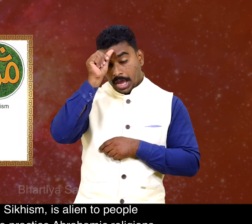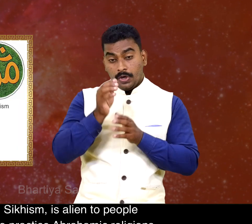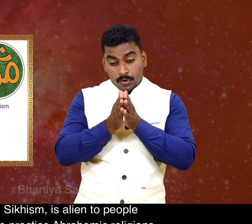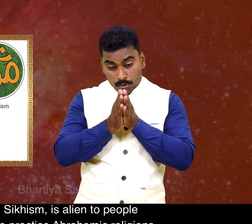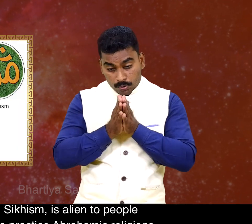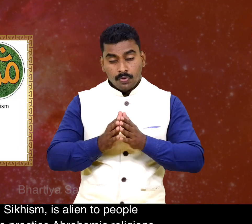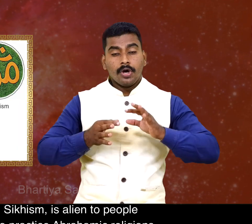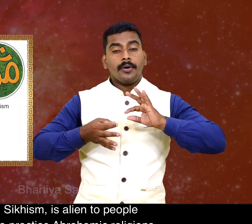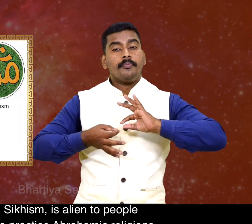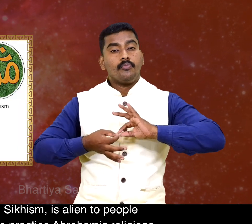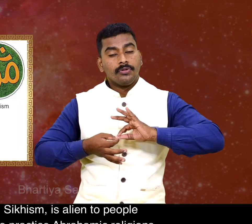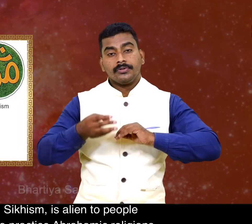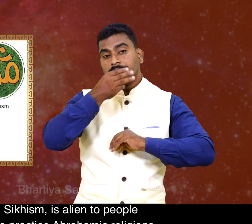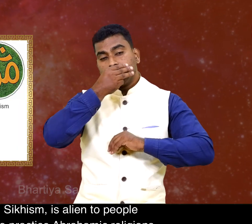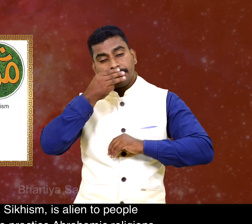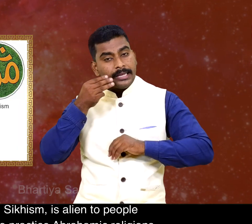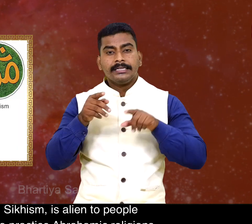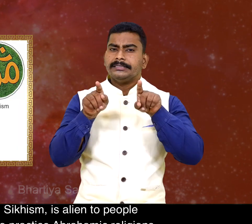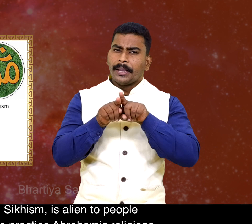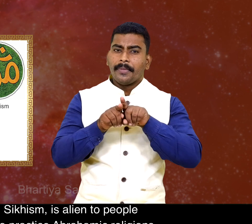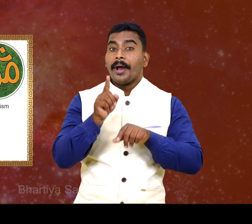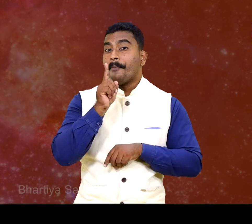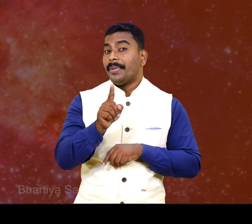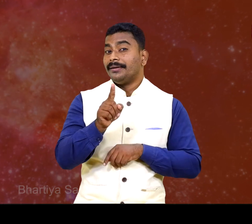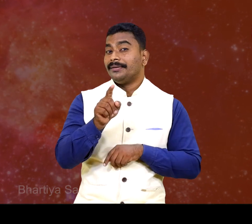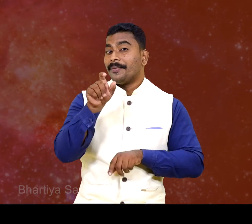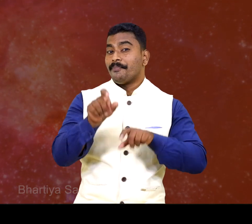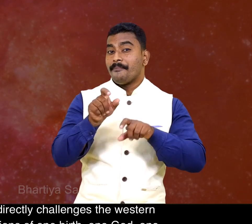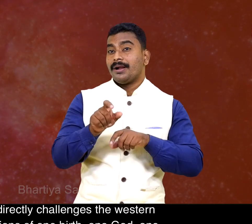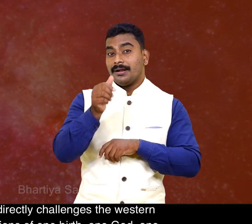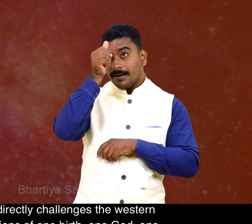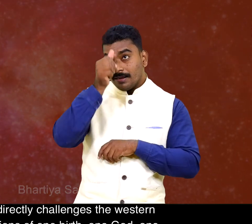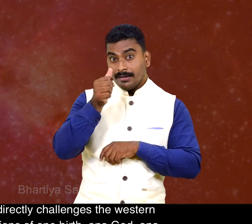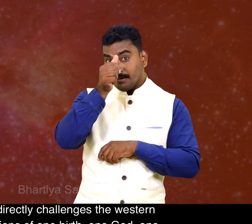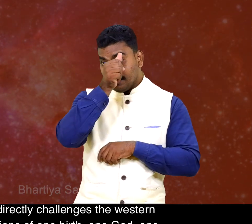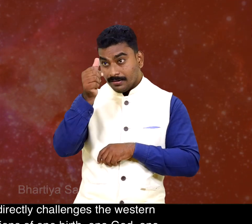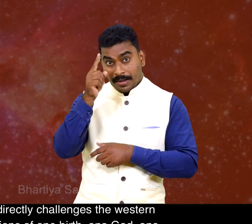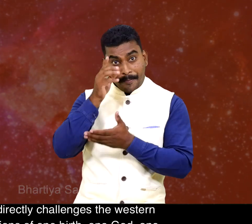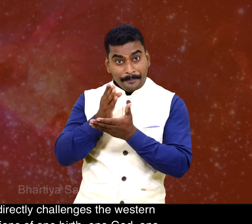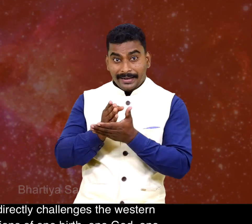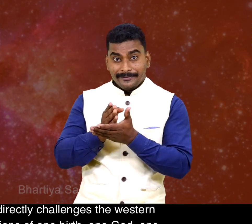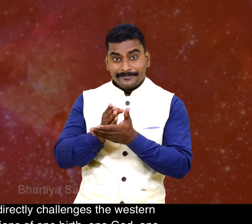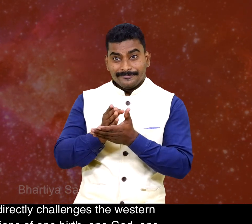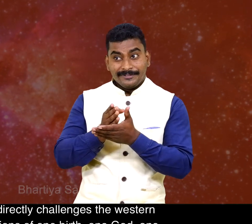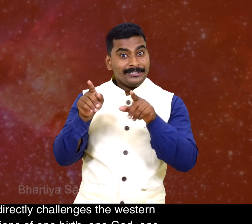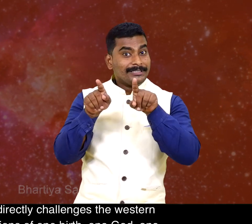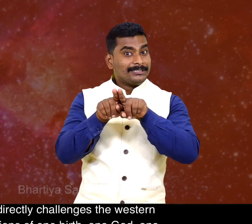people who practice Abrahamic religion. It directly challenges the